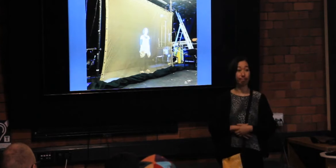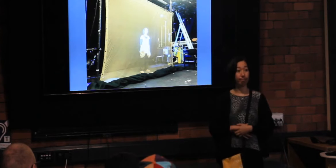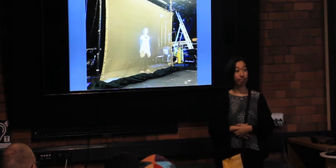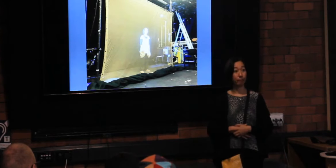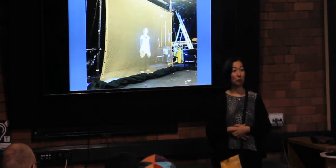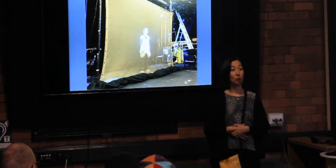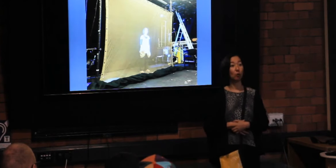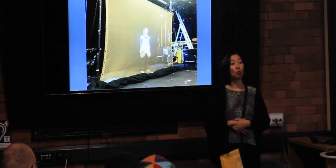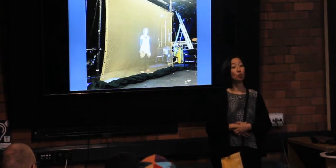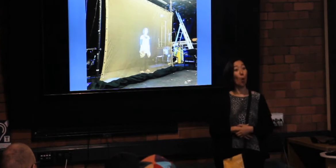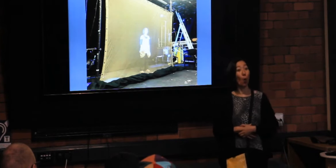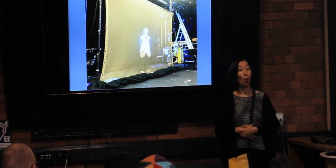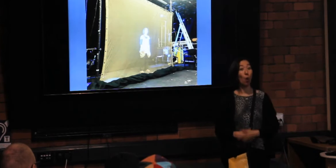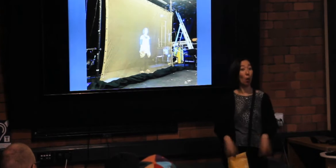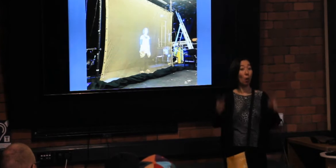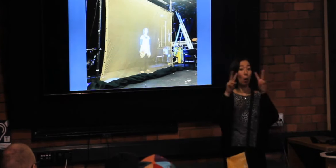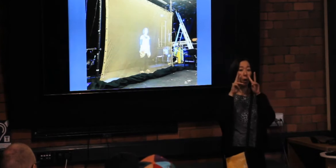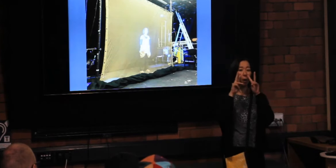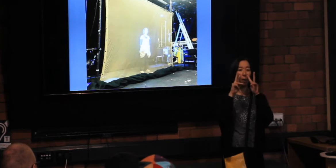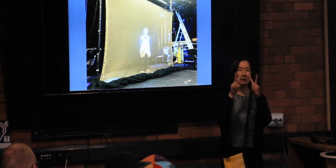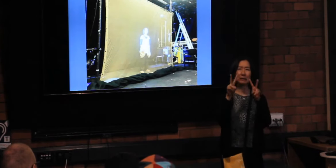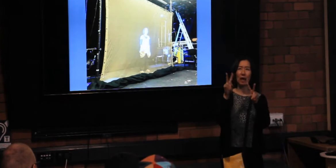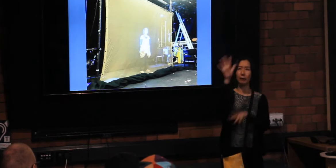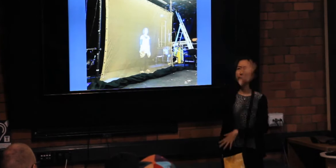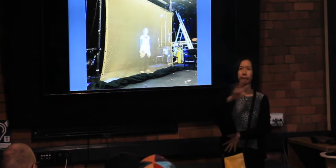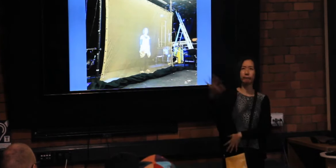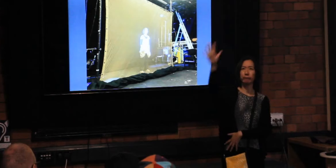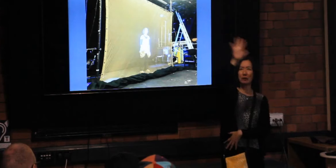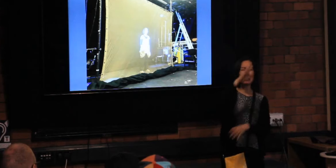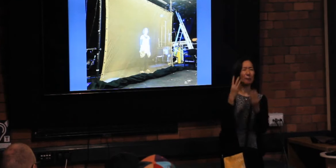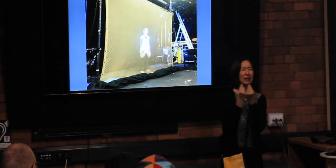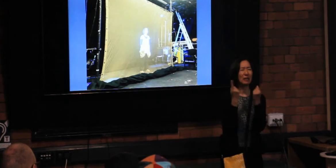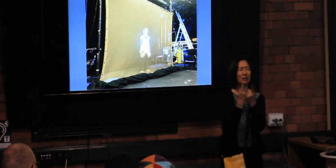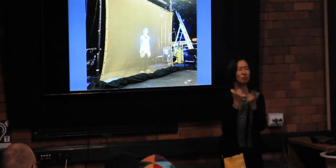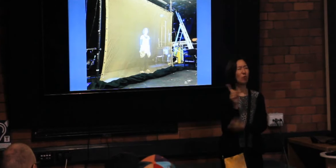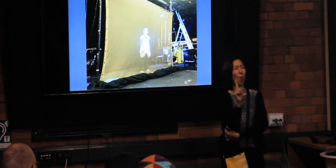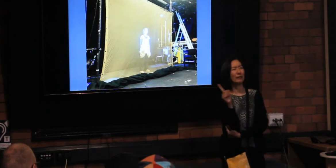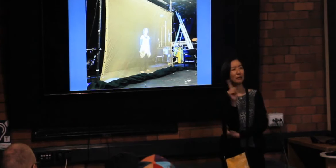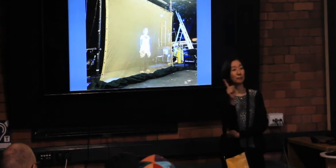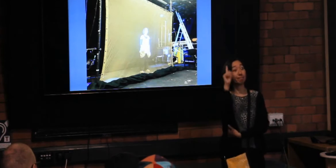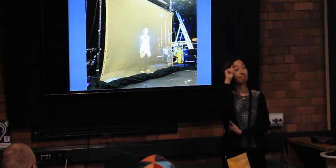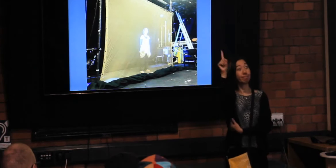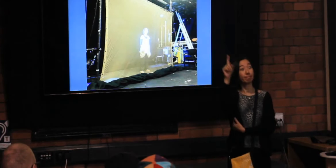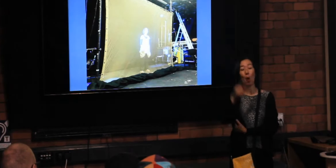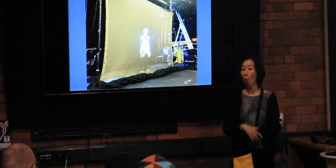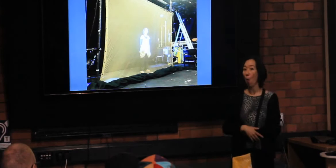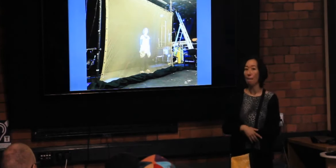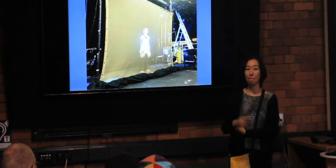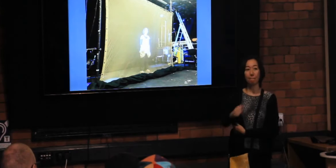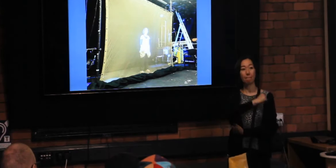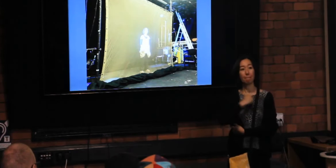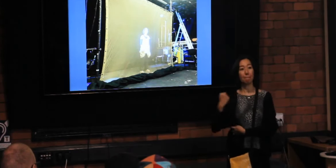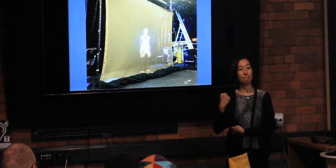either delivered or compensated for the range of senses that we all have. In terms of the visuality, what